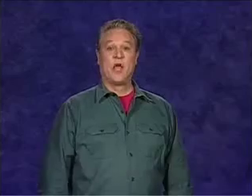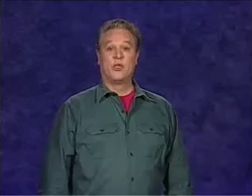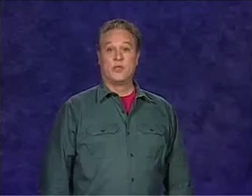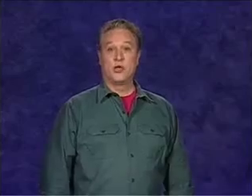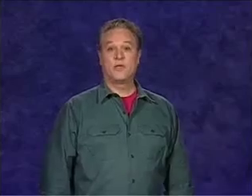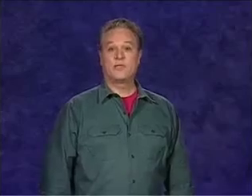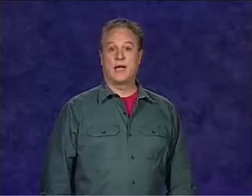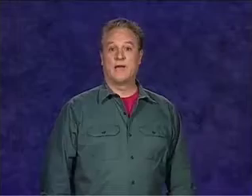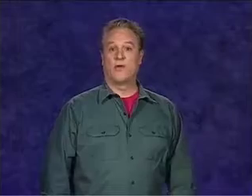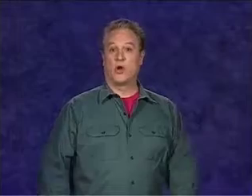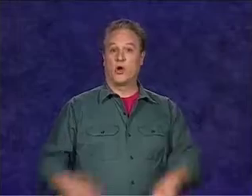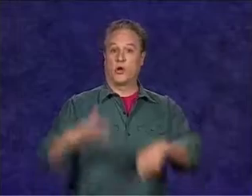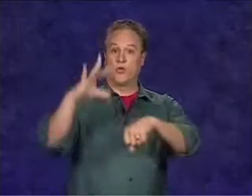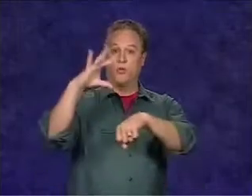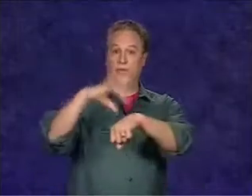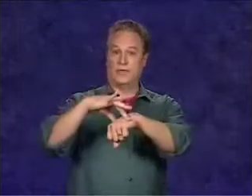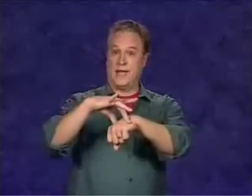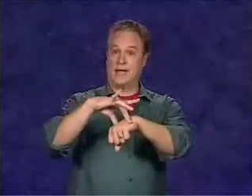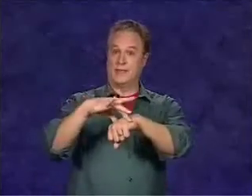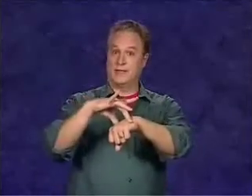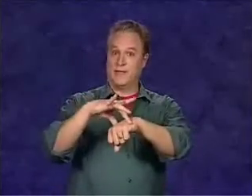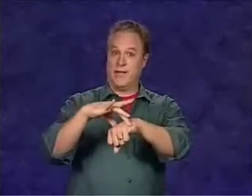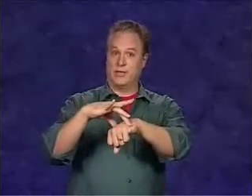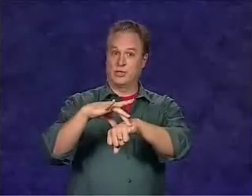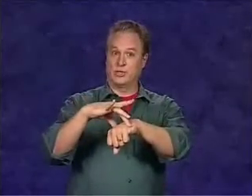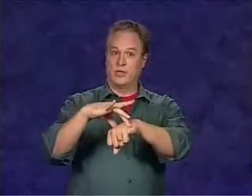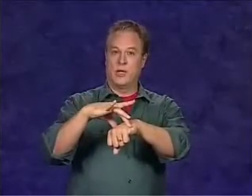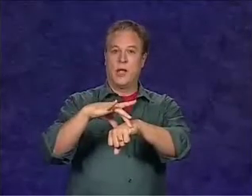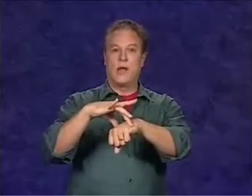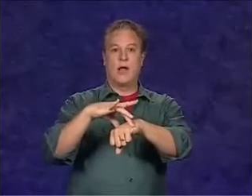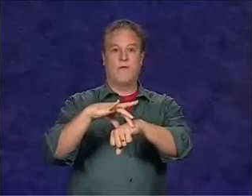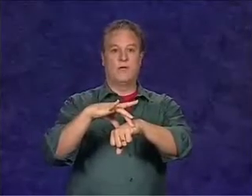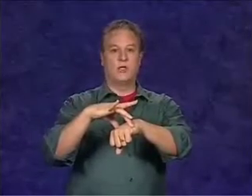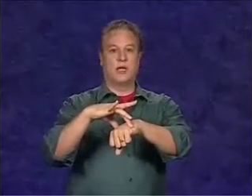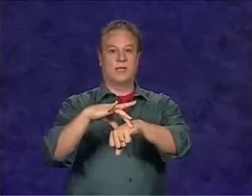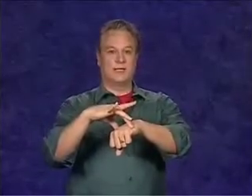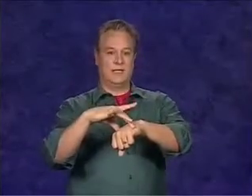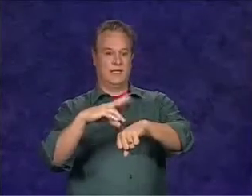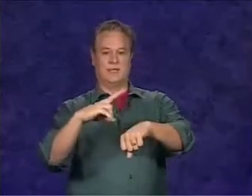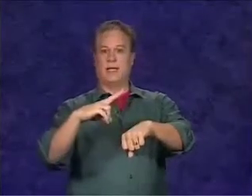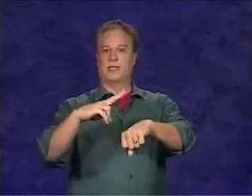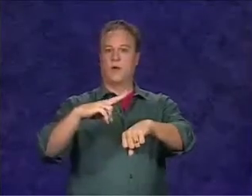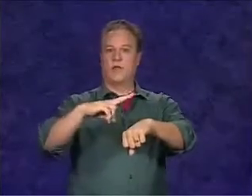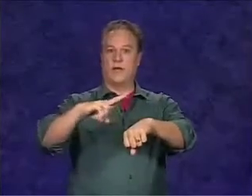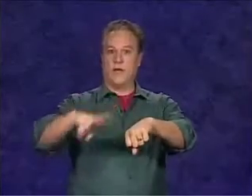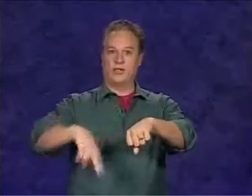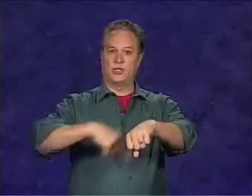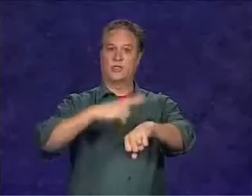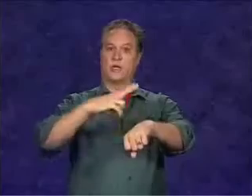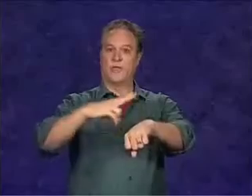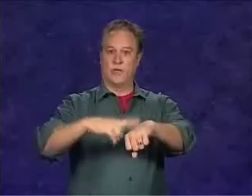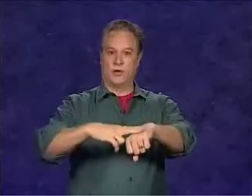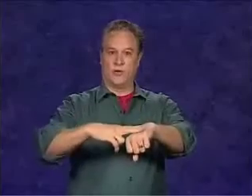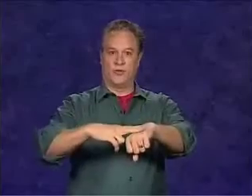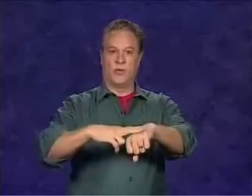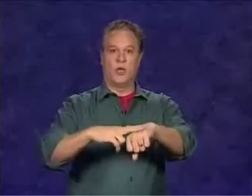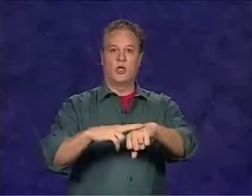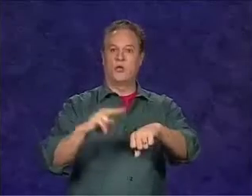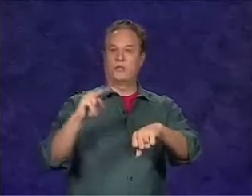You learned the sign for Earth with its axis attached. Now visualize this as one of the nations of the Earth. Use the